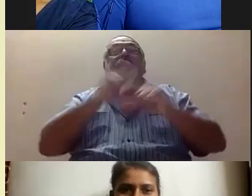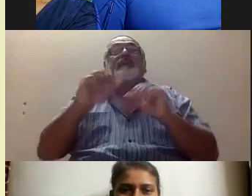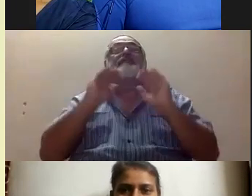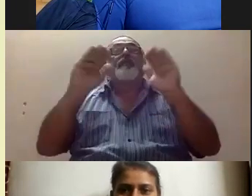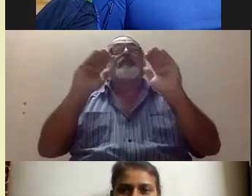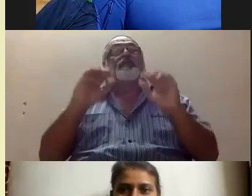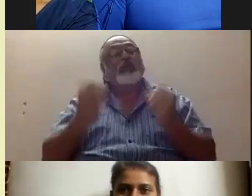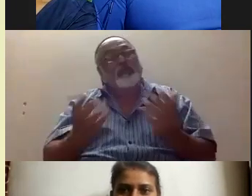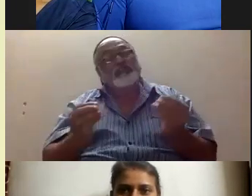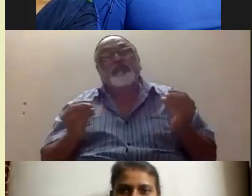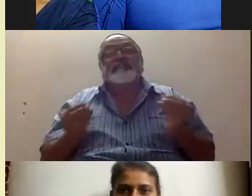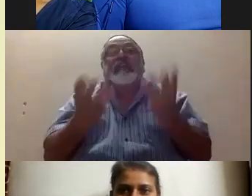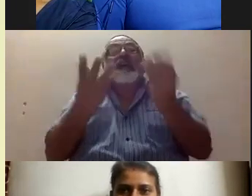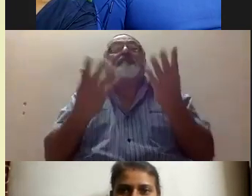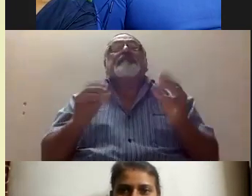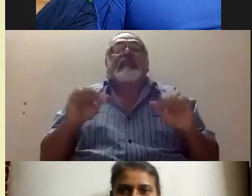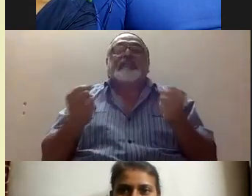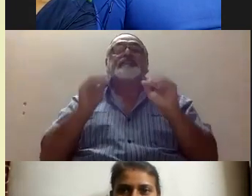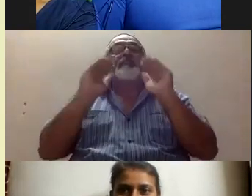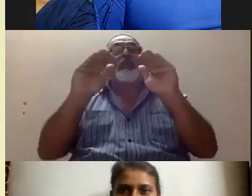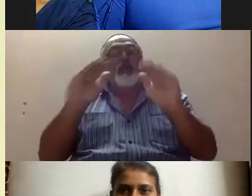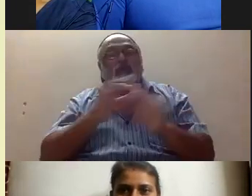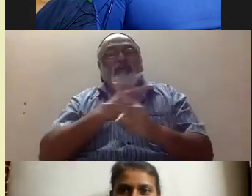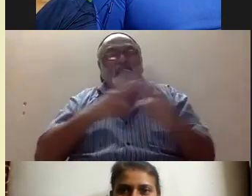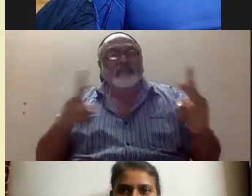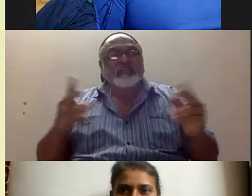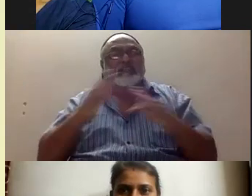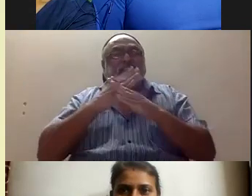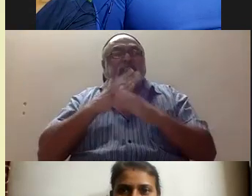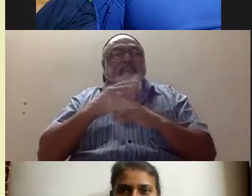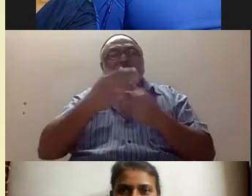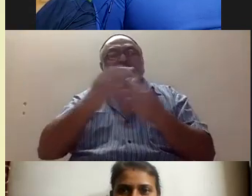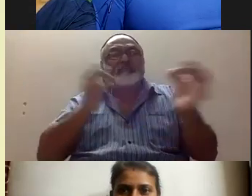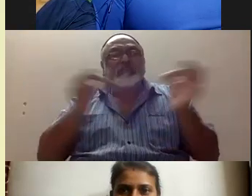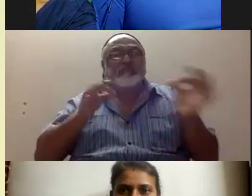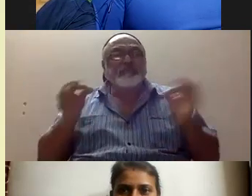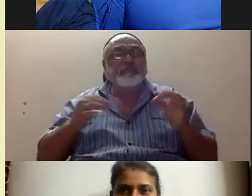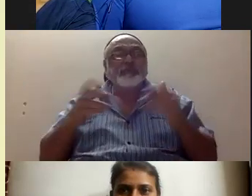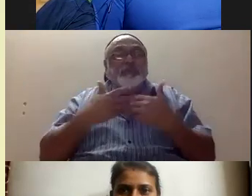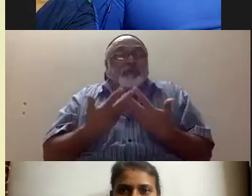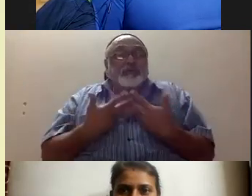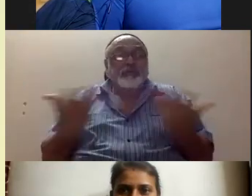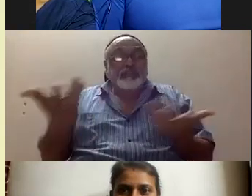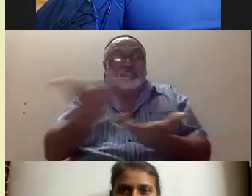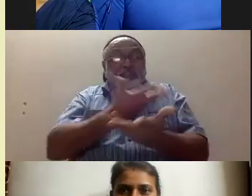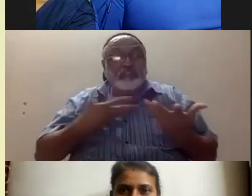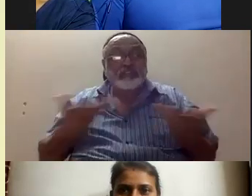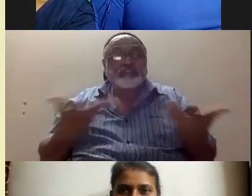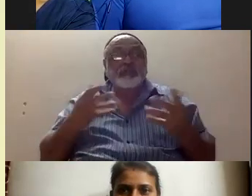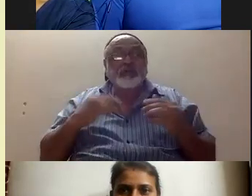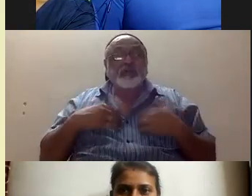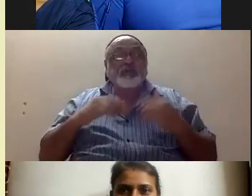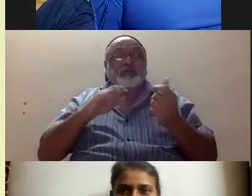can support. So these are small sharing. So my question here is, like, as change agents, which I